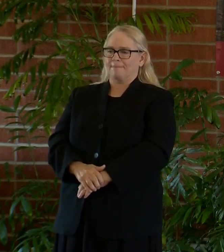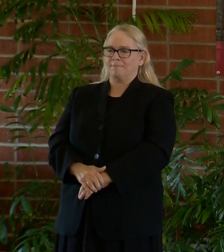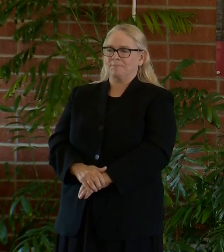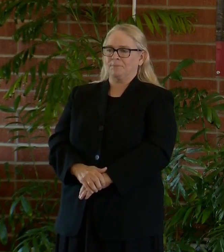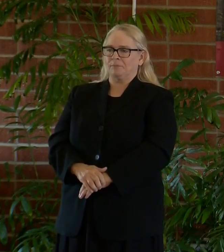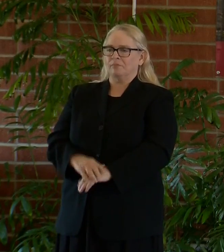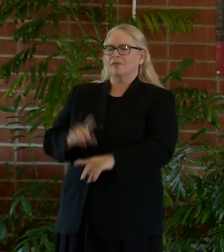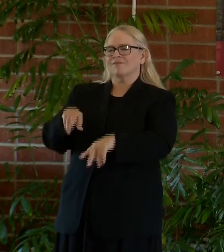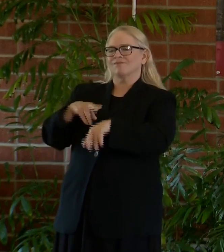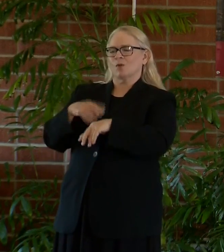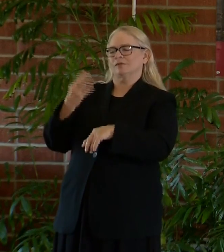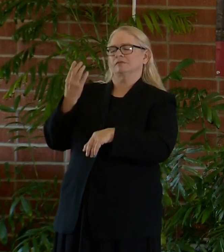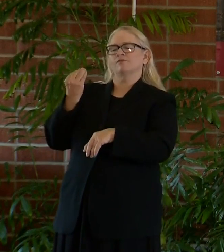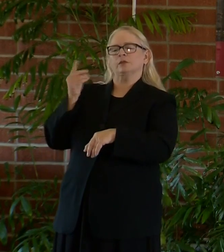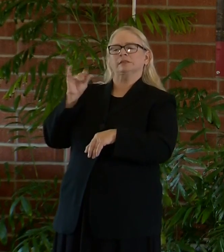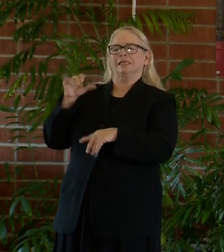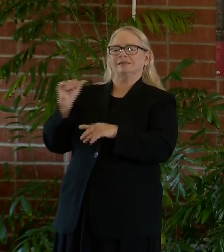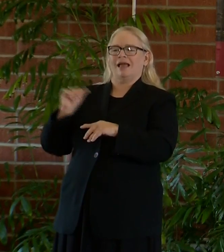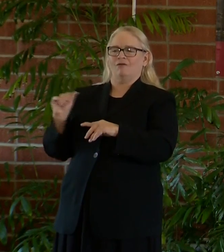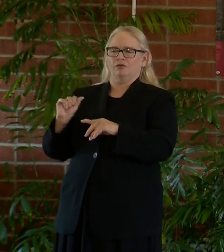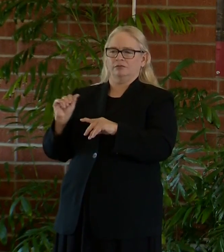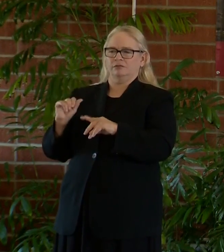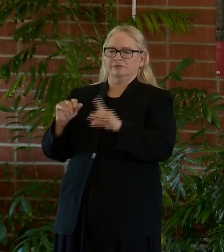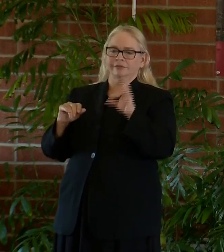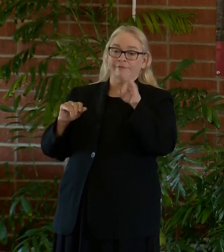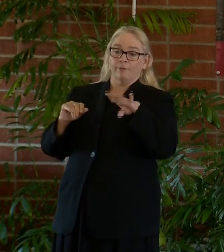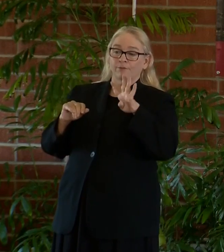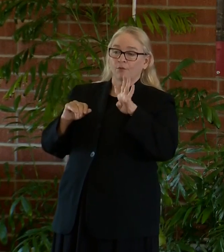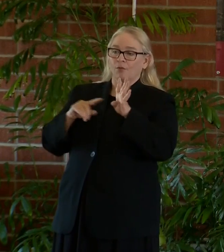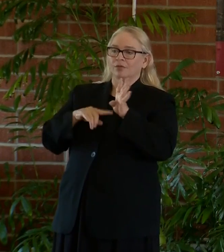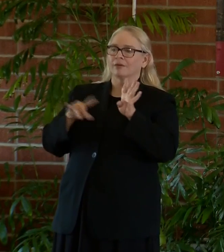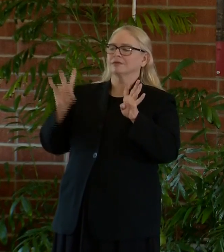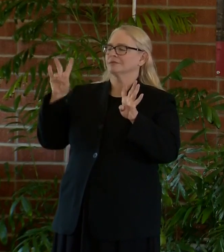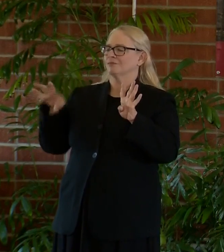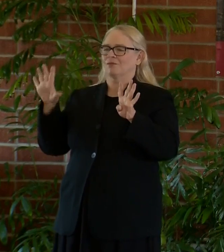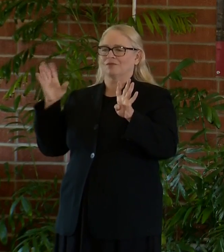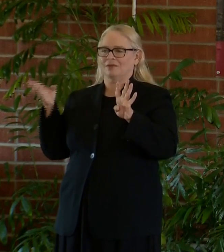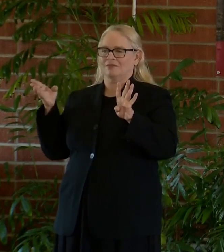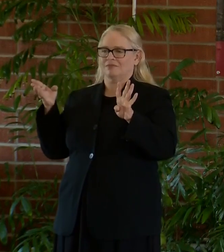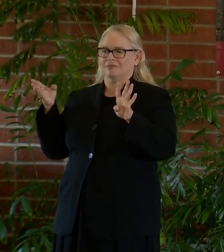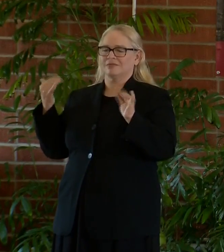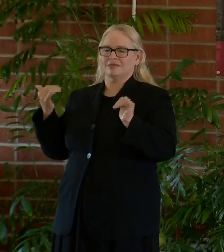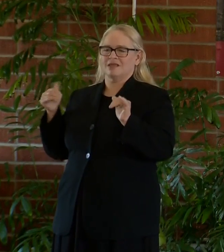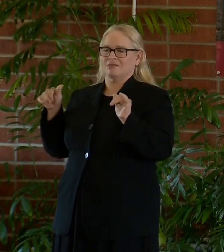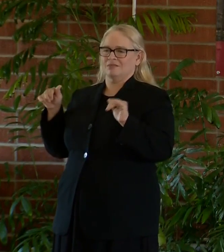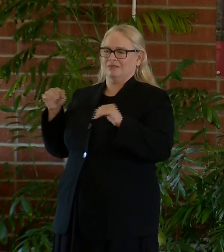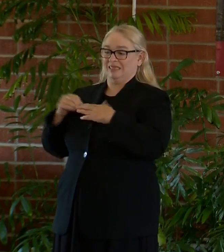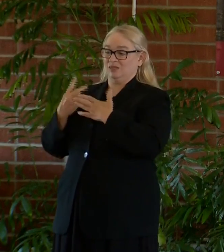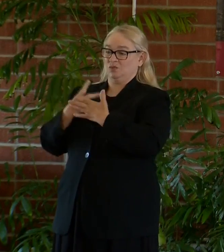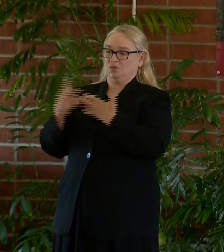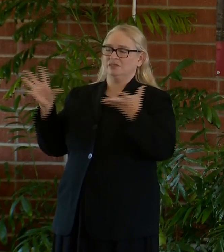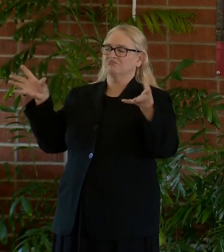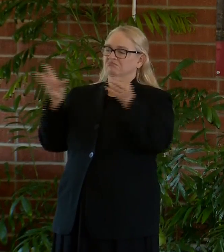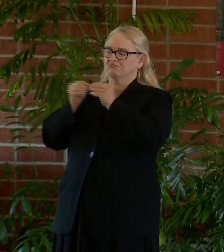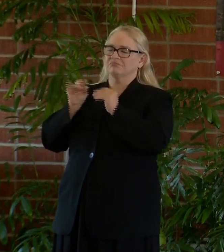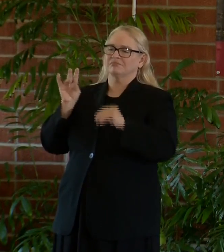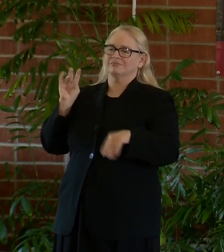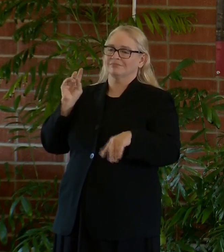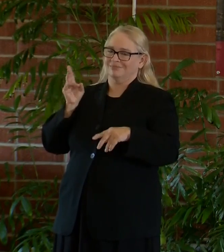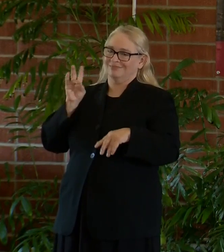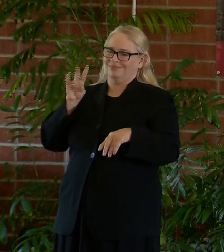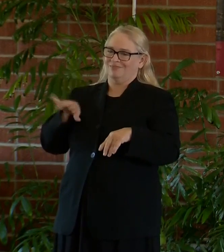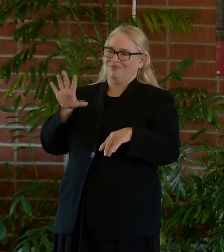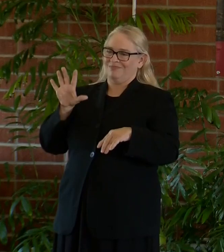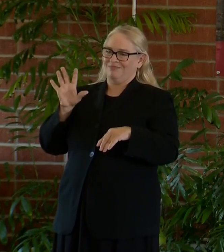from 7.4 to 7.5 over a 14-day period. I, again, remind you that's in the aggregate. And